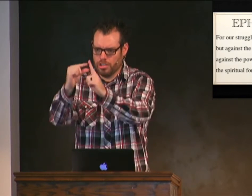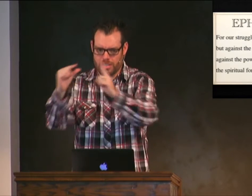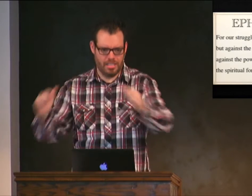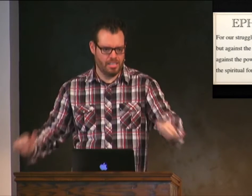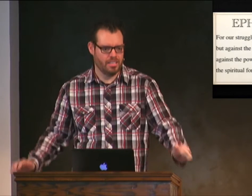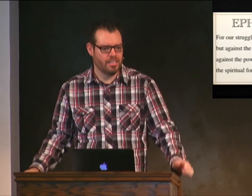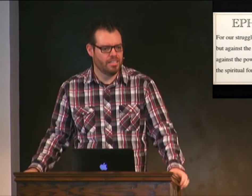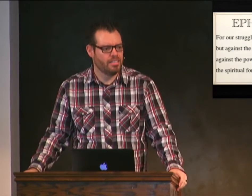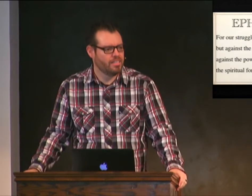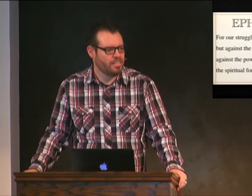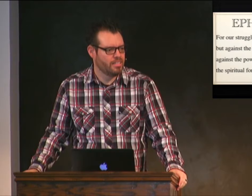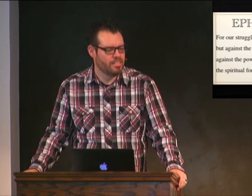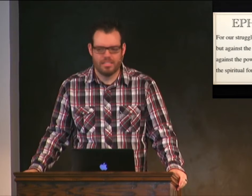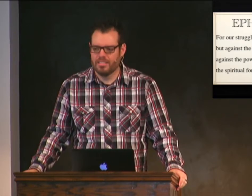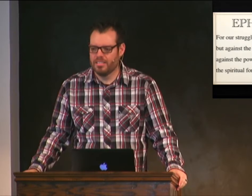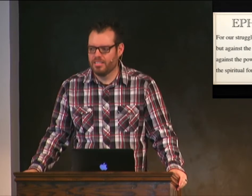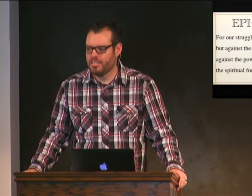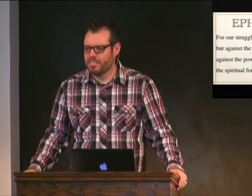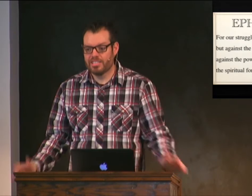the words.